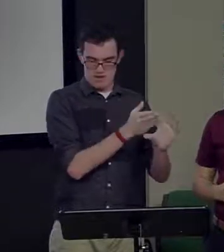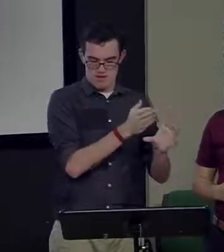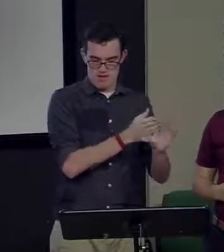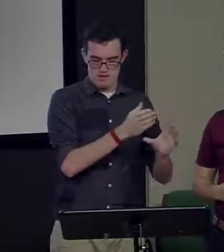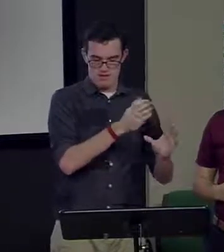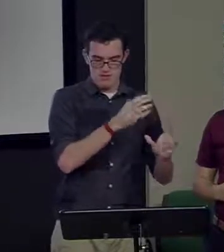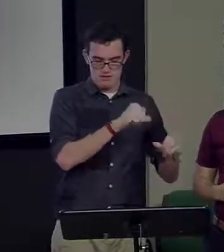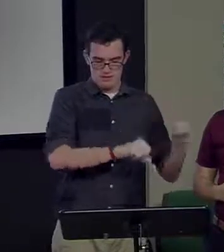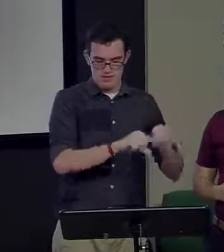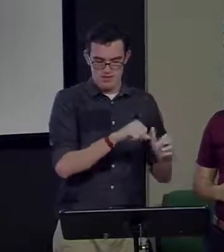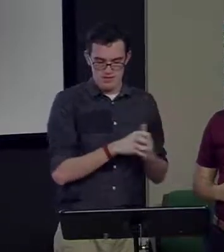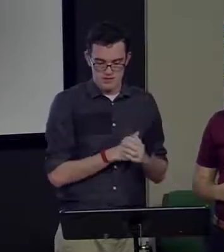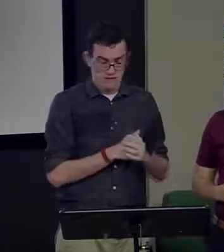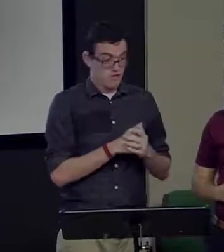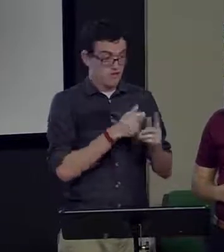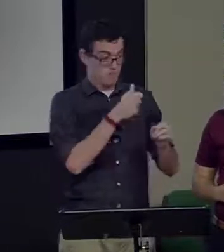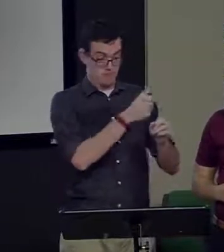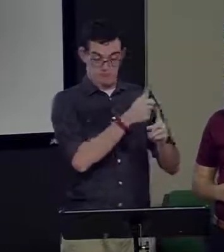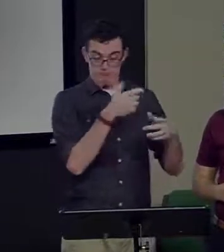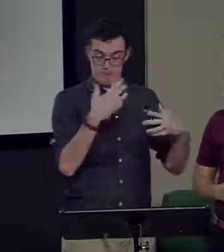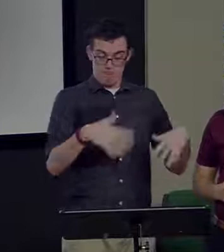Association for Psychological Science.